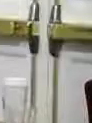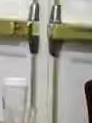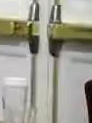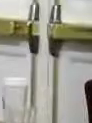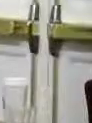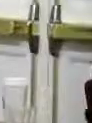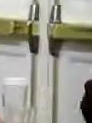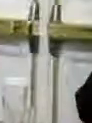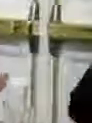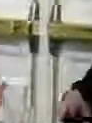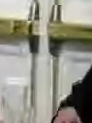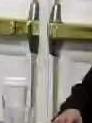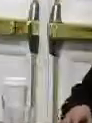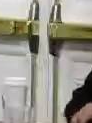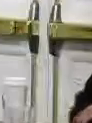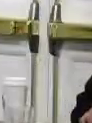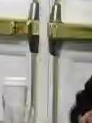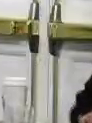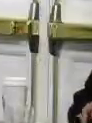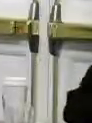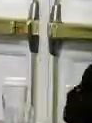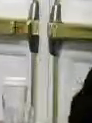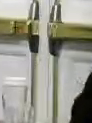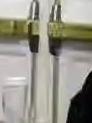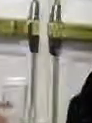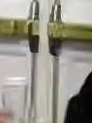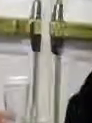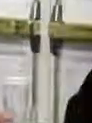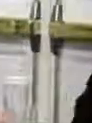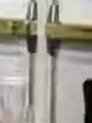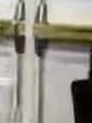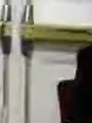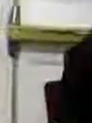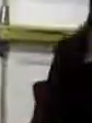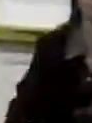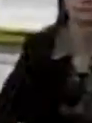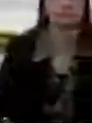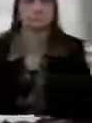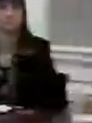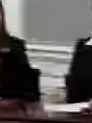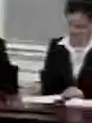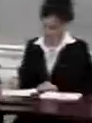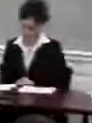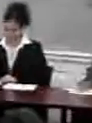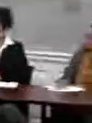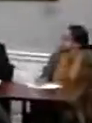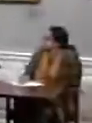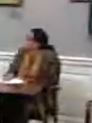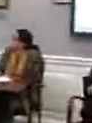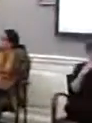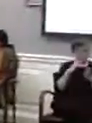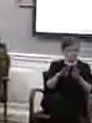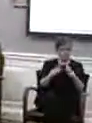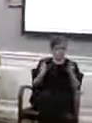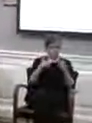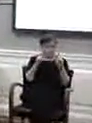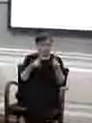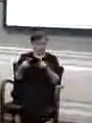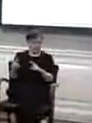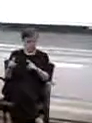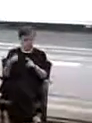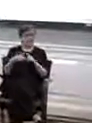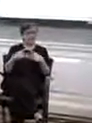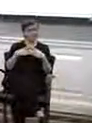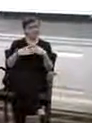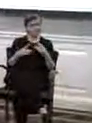this, and I think each of you put it up, is the kind of model which comes and is reflected in Ferreri's work and Duncan's as well. The vital importance of